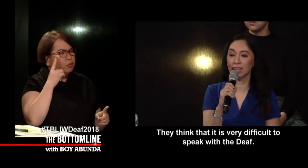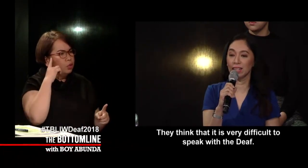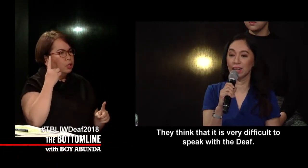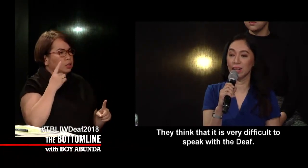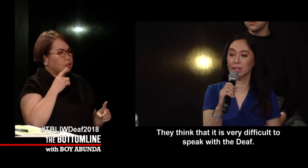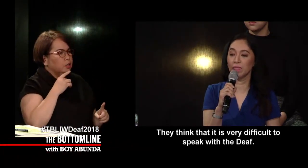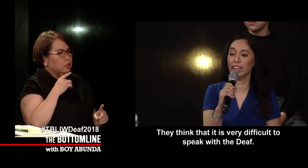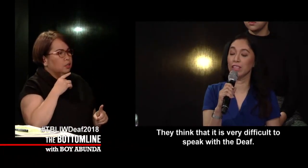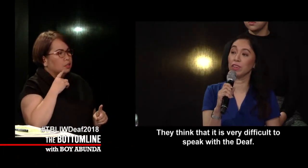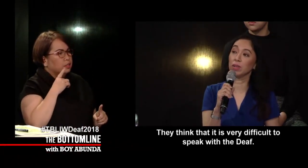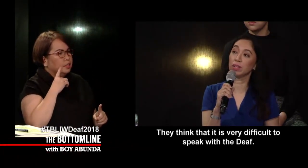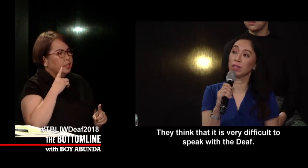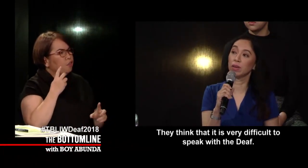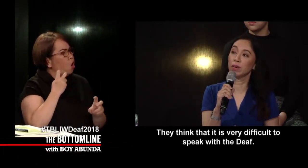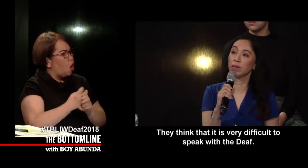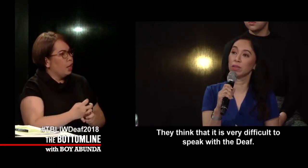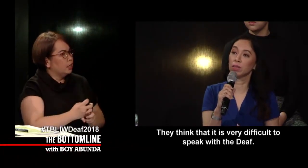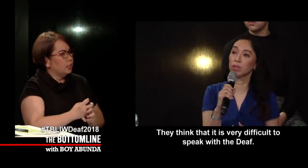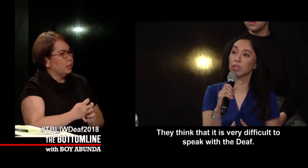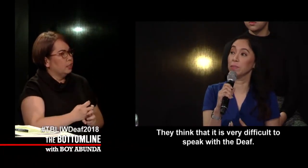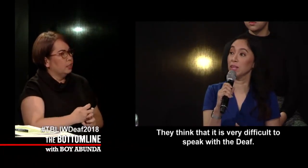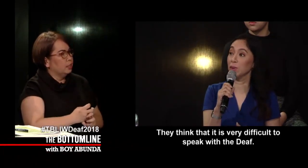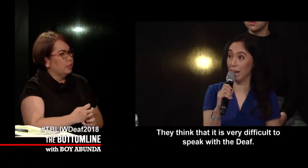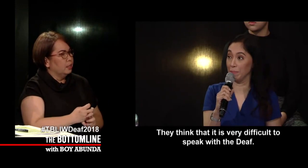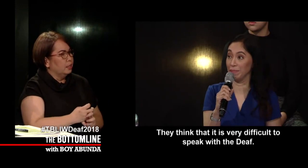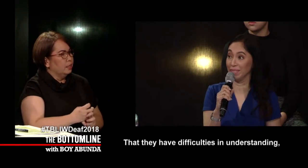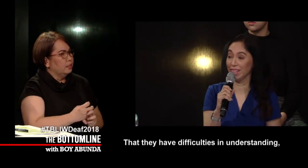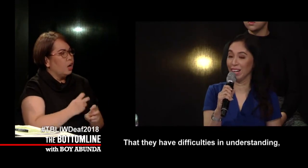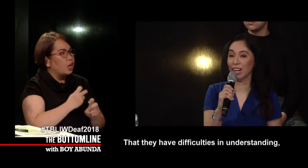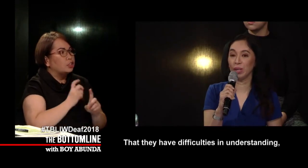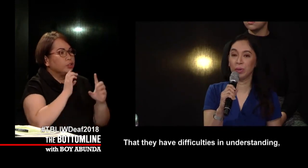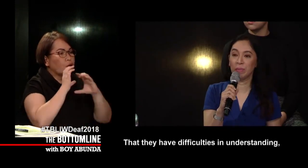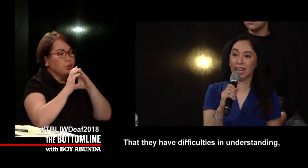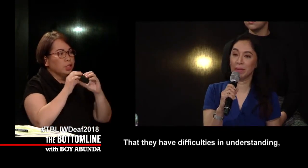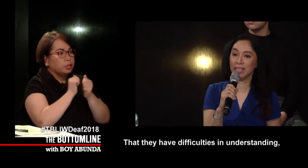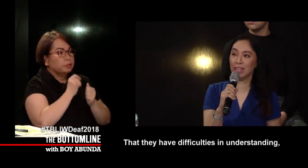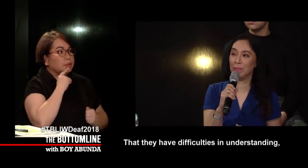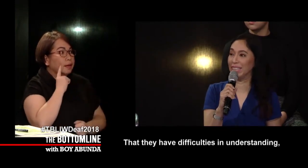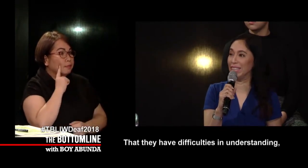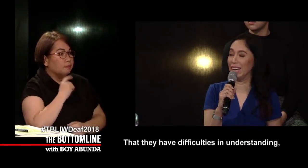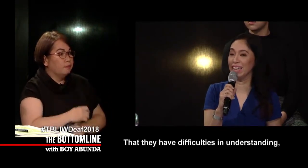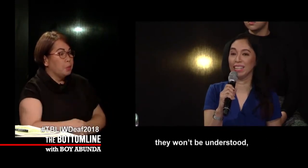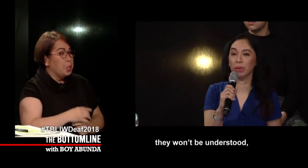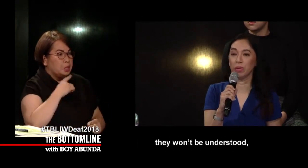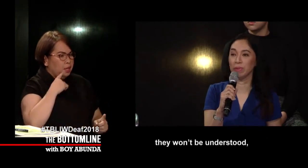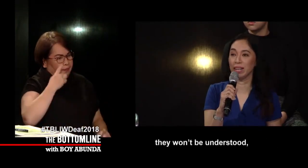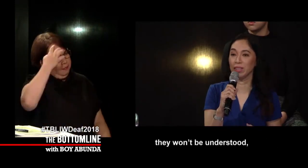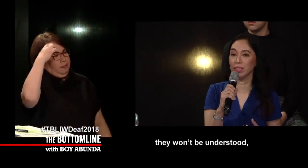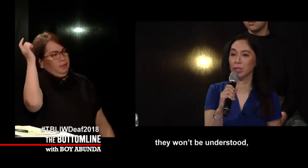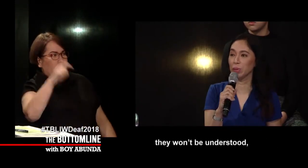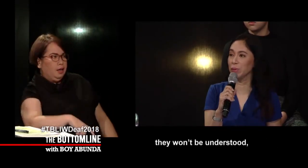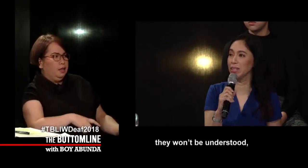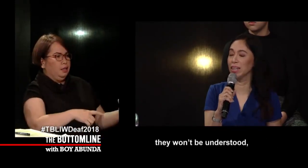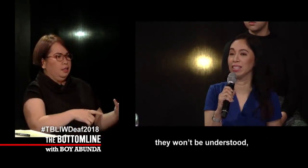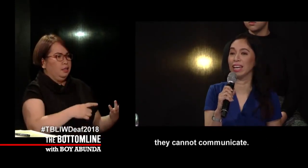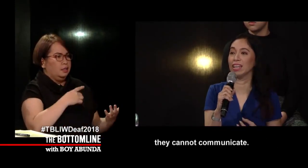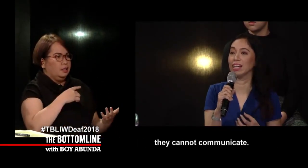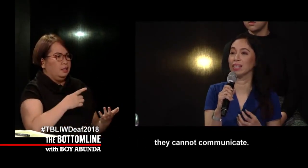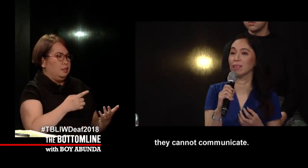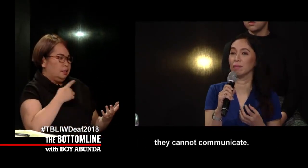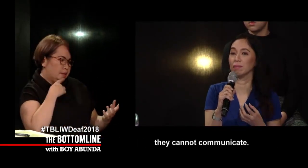that it's very difficult to speak with them. Yung mahirap silang umintindi, they won't be understood,